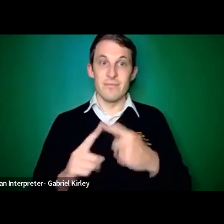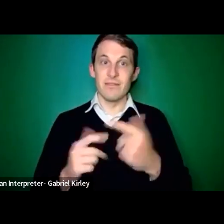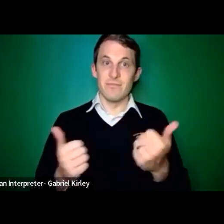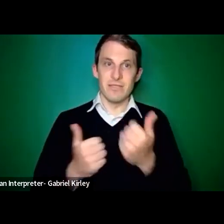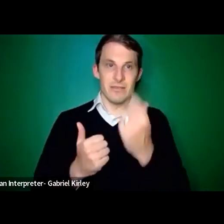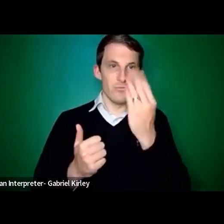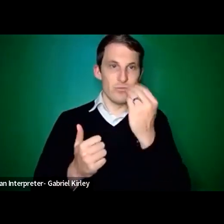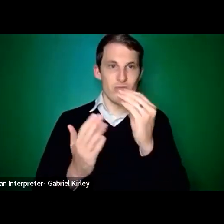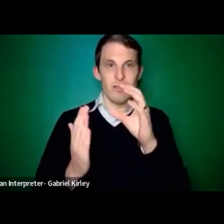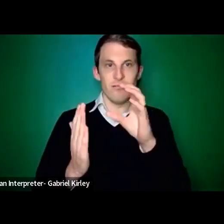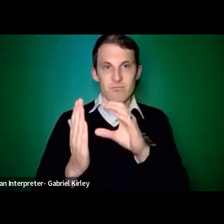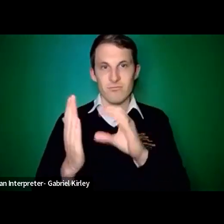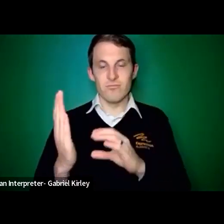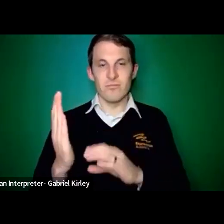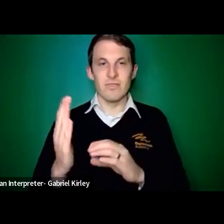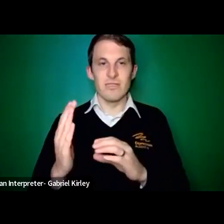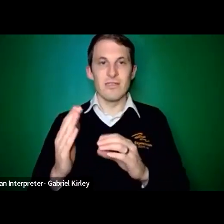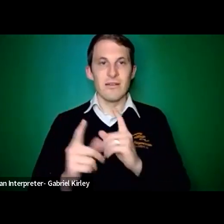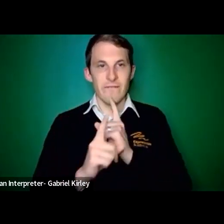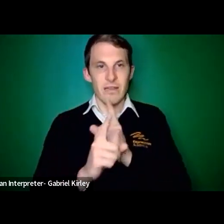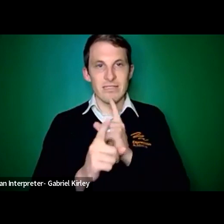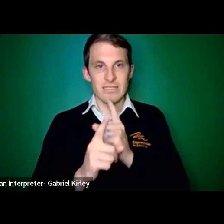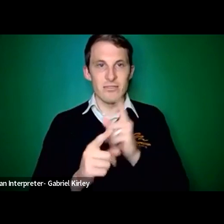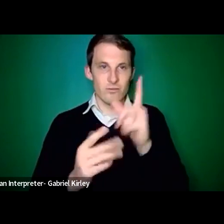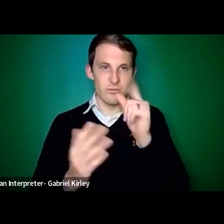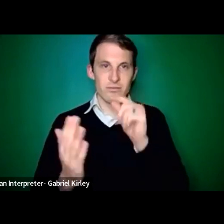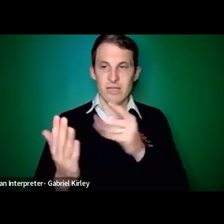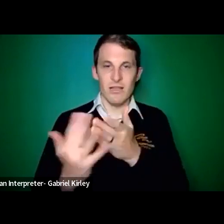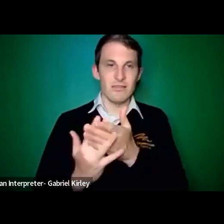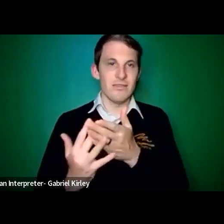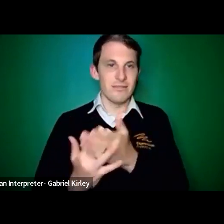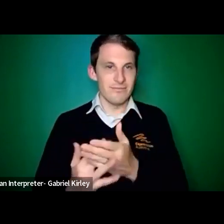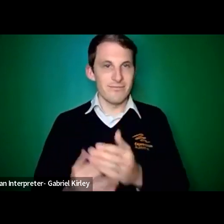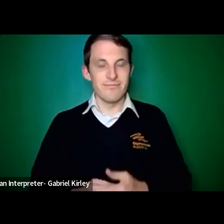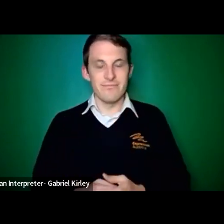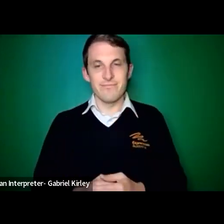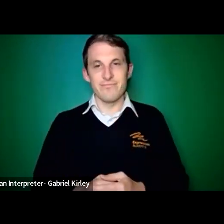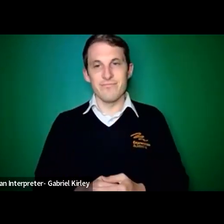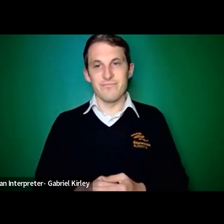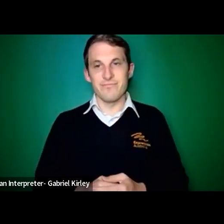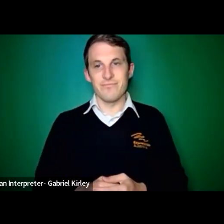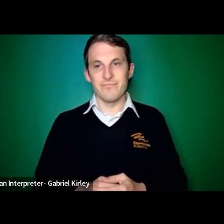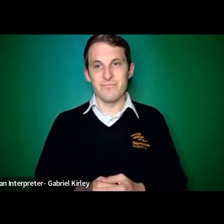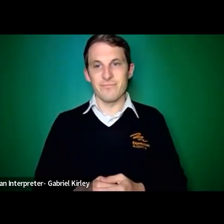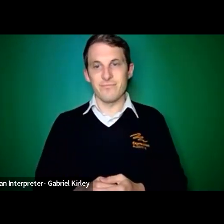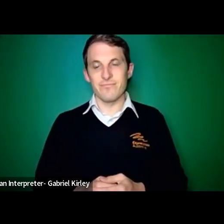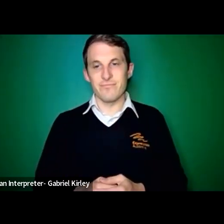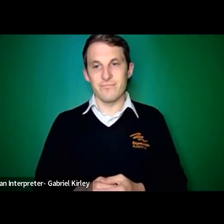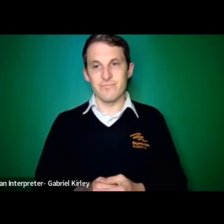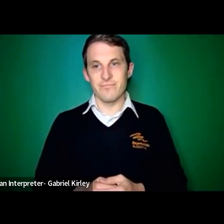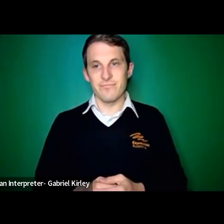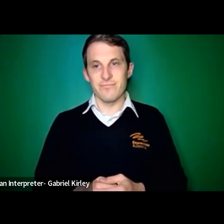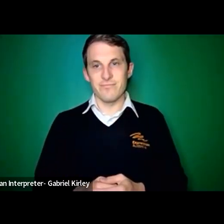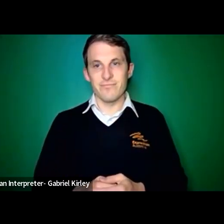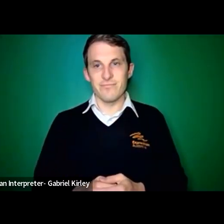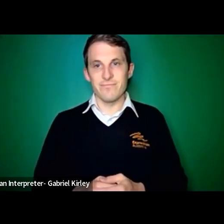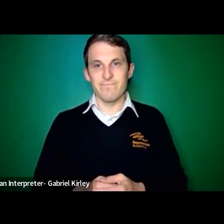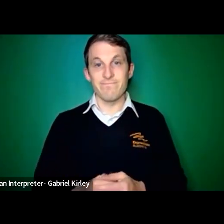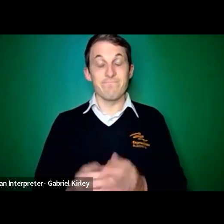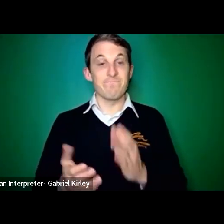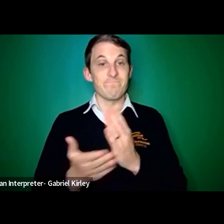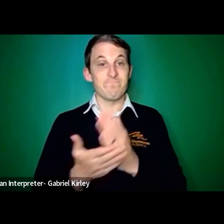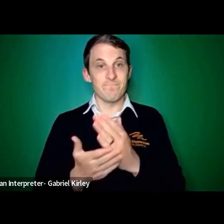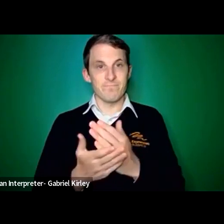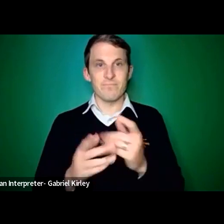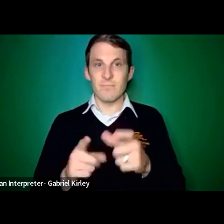pictorial advice that you can actually look at as well. It's extremely hard not to catch